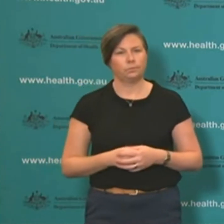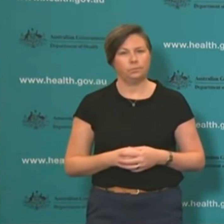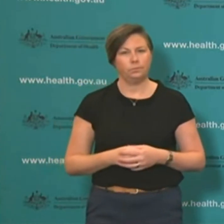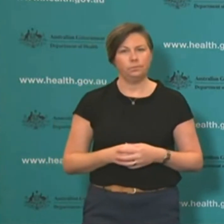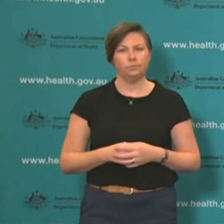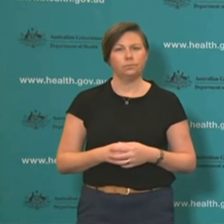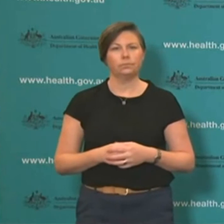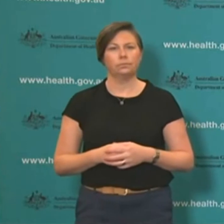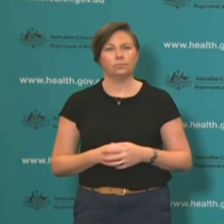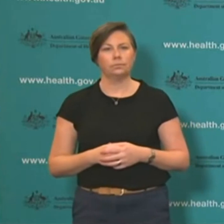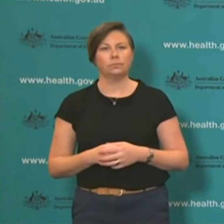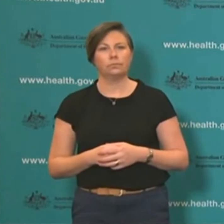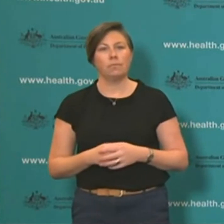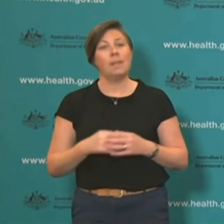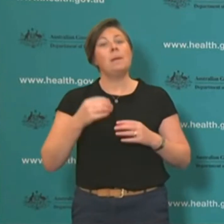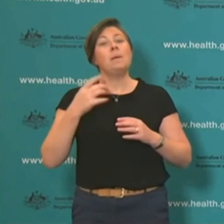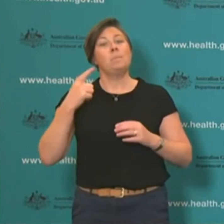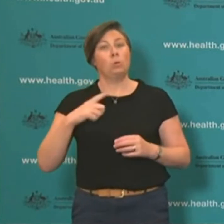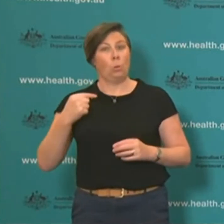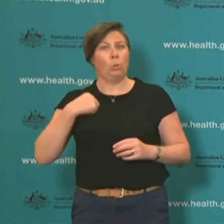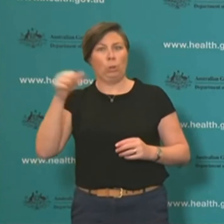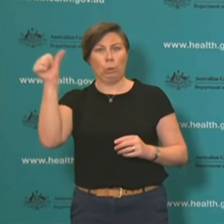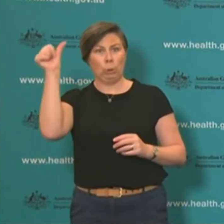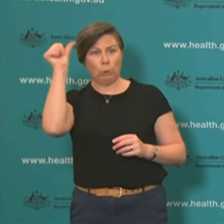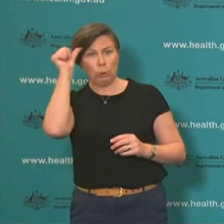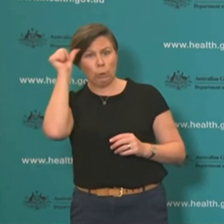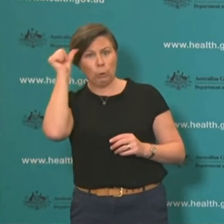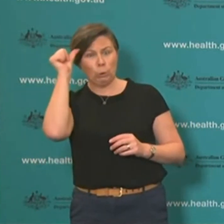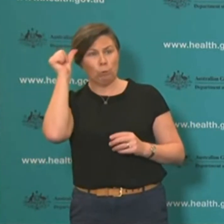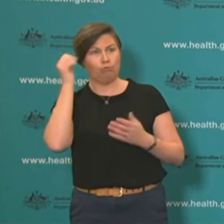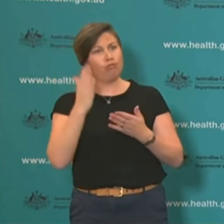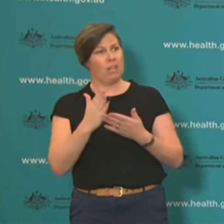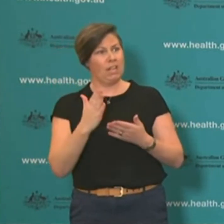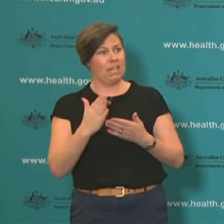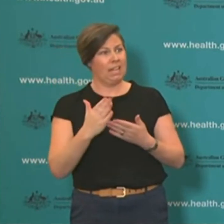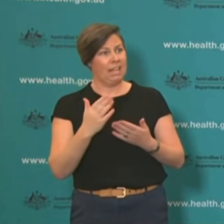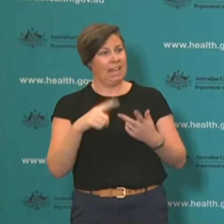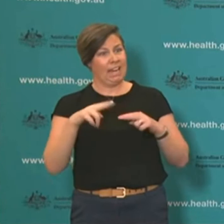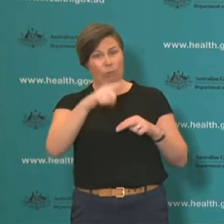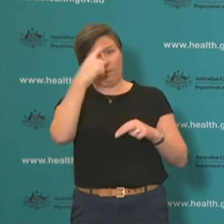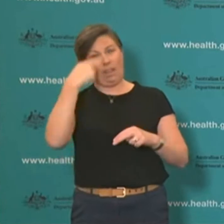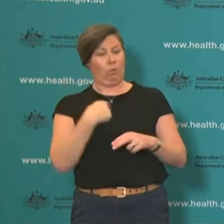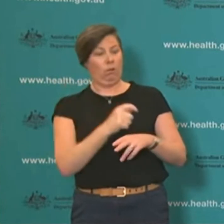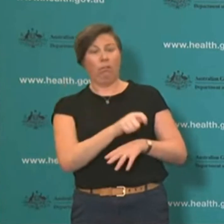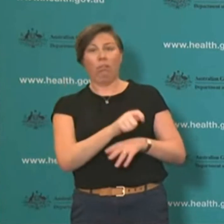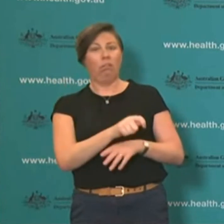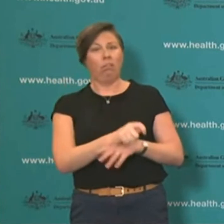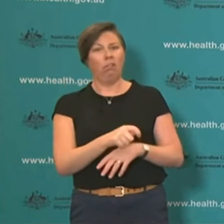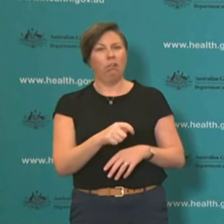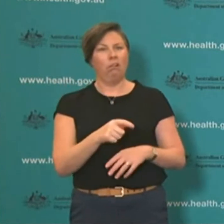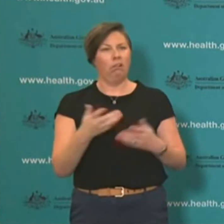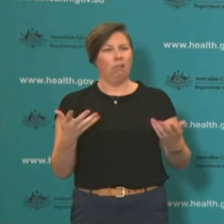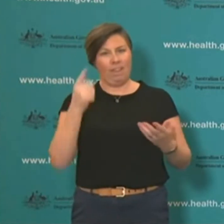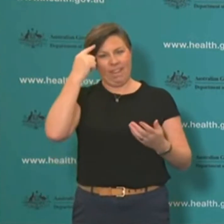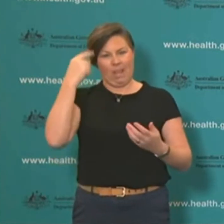towards deaths in residential aged care in Australia is frankly insulting to the entire Australian community who locked